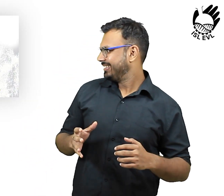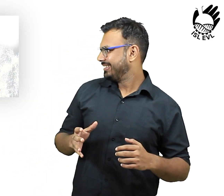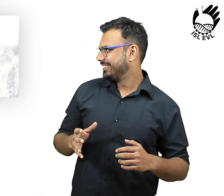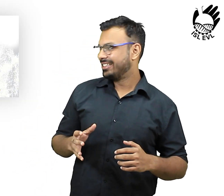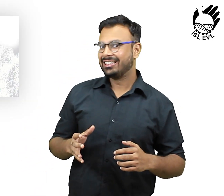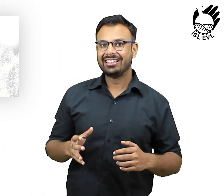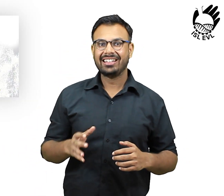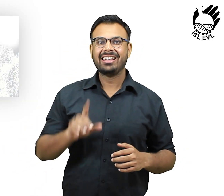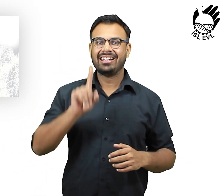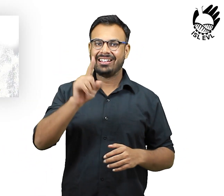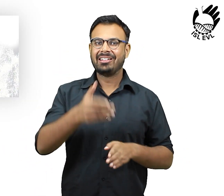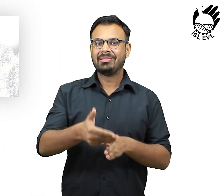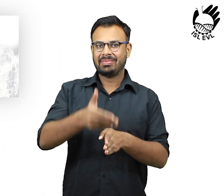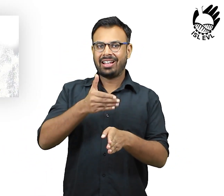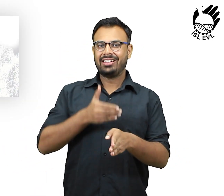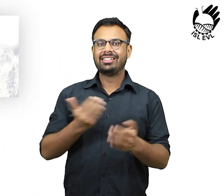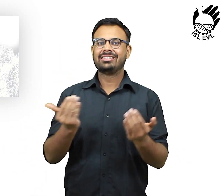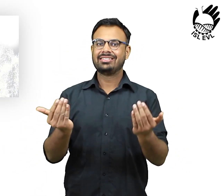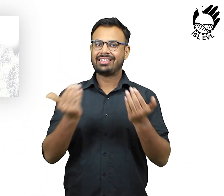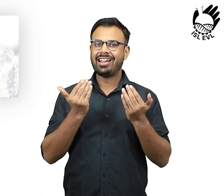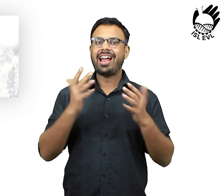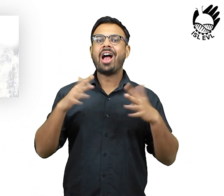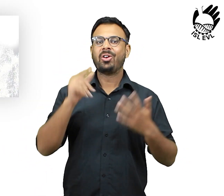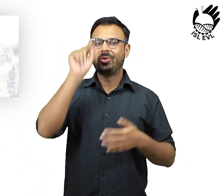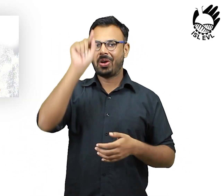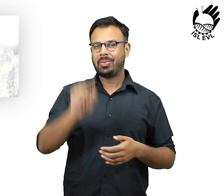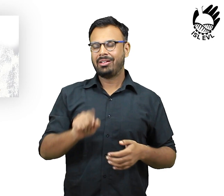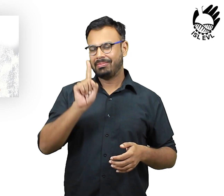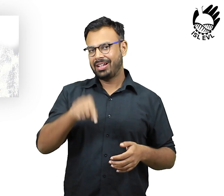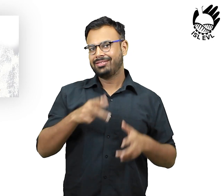Safety points to consider before doing the experiment.